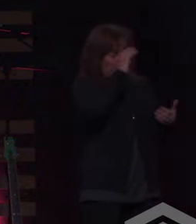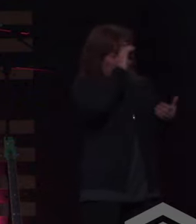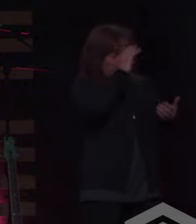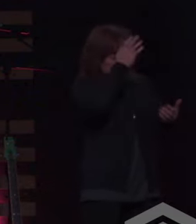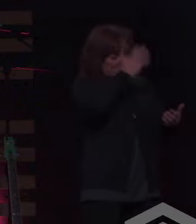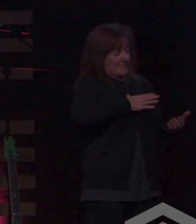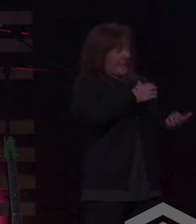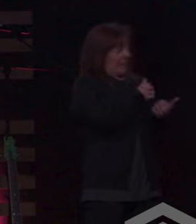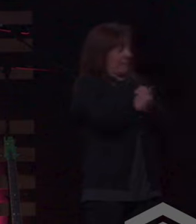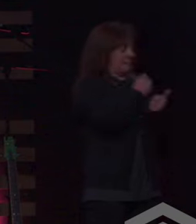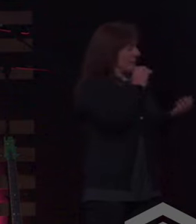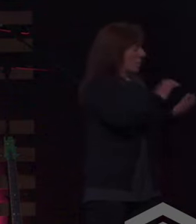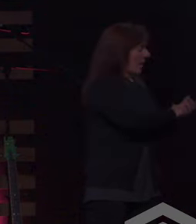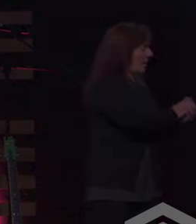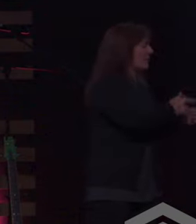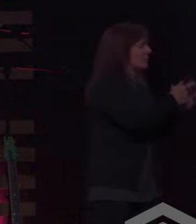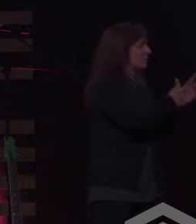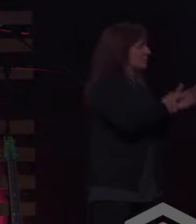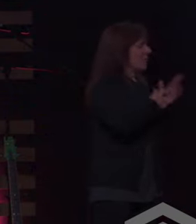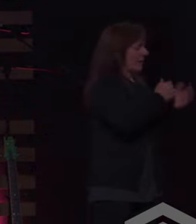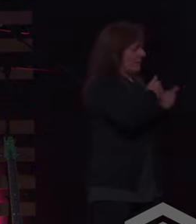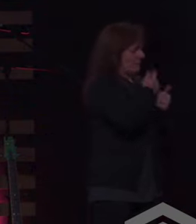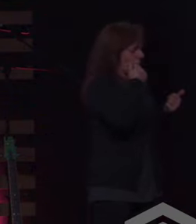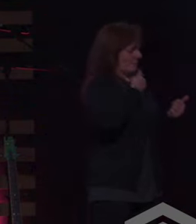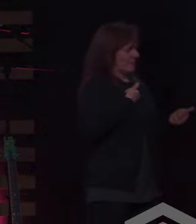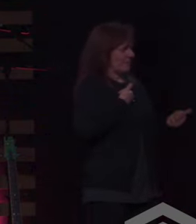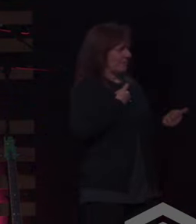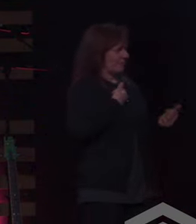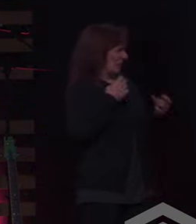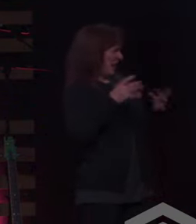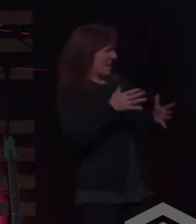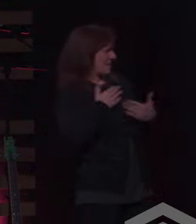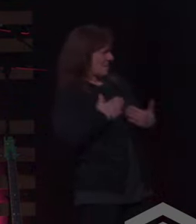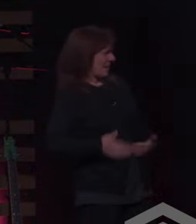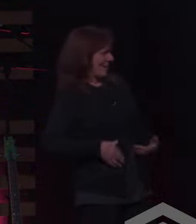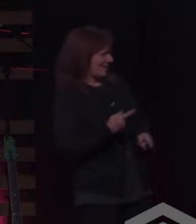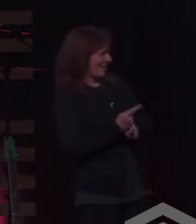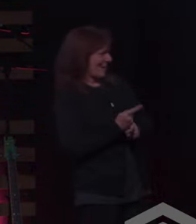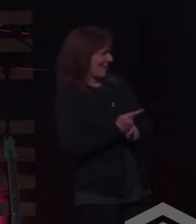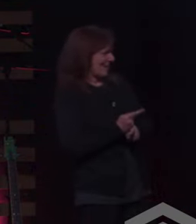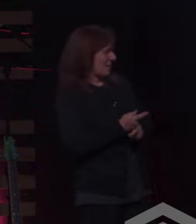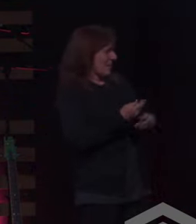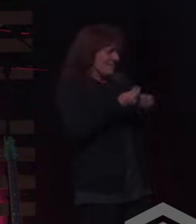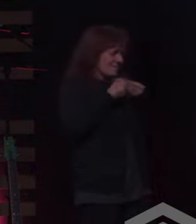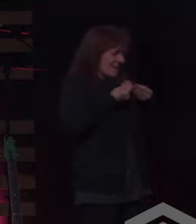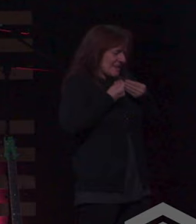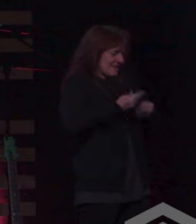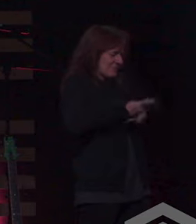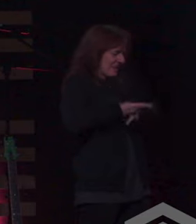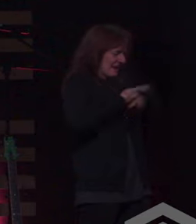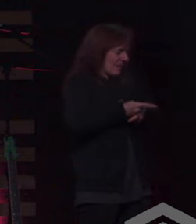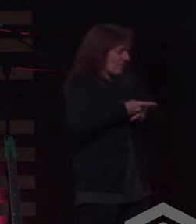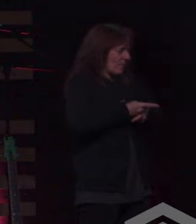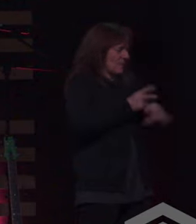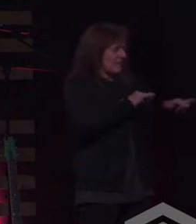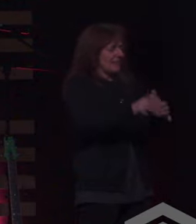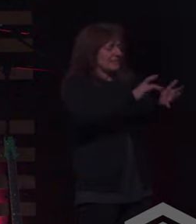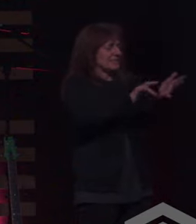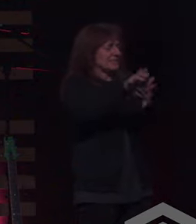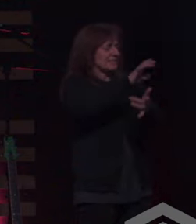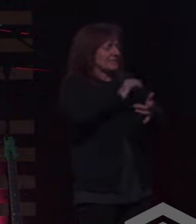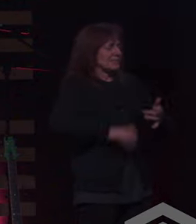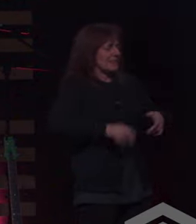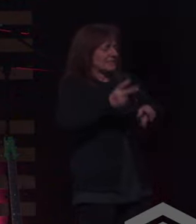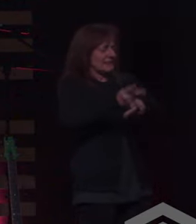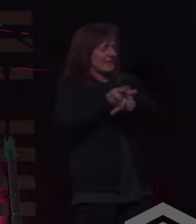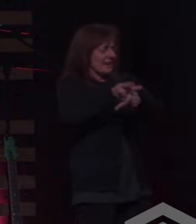wife actually shows love for himself. No one hates his own body, but feeds and cares for it, just as Christ cares for